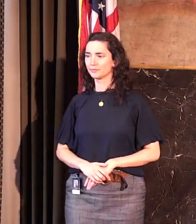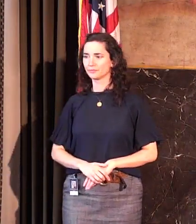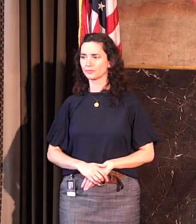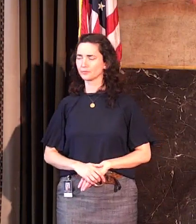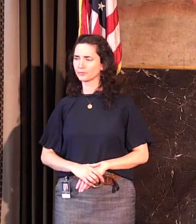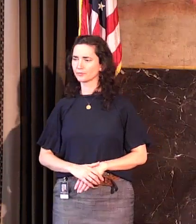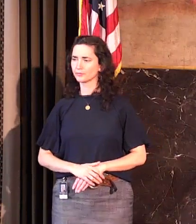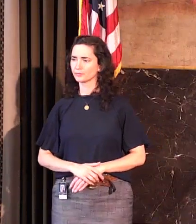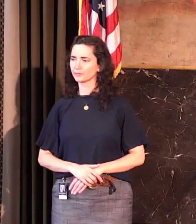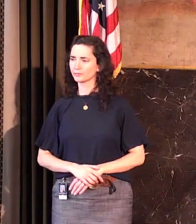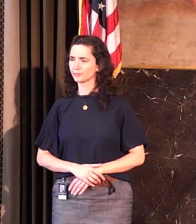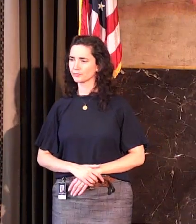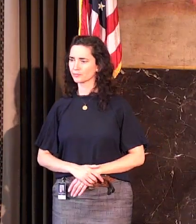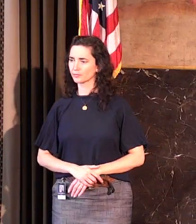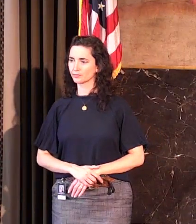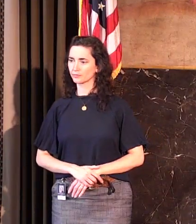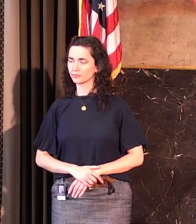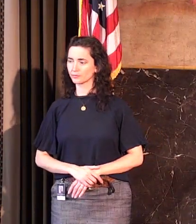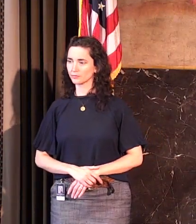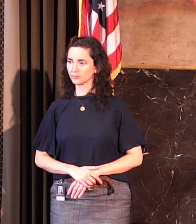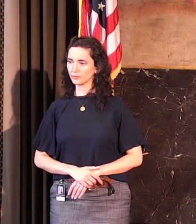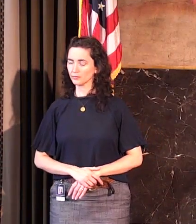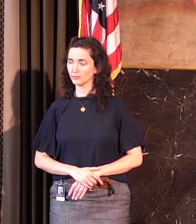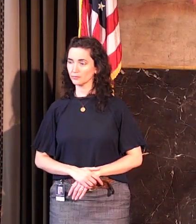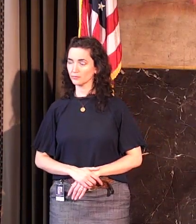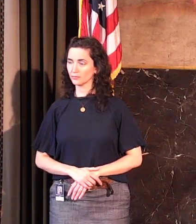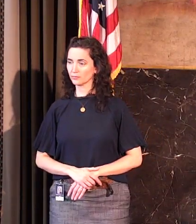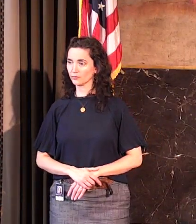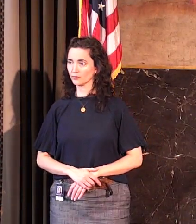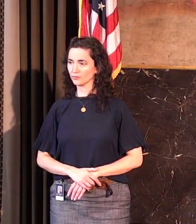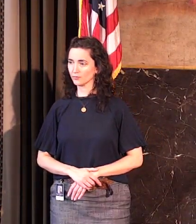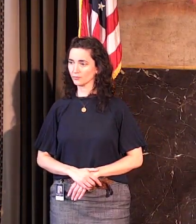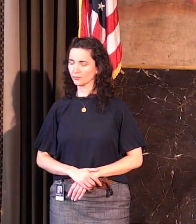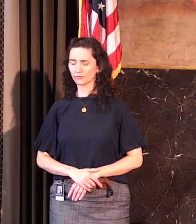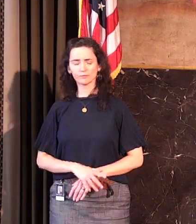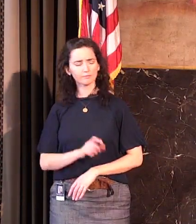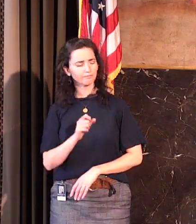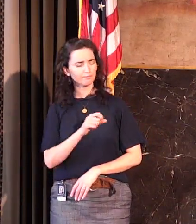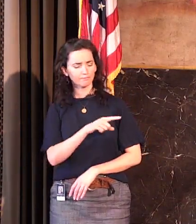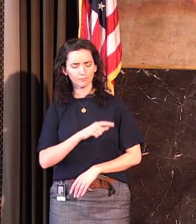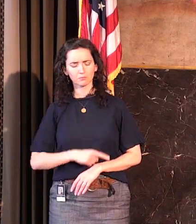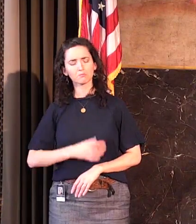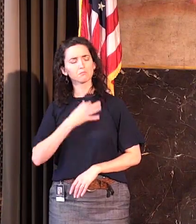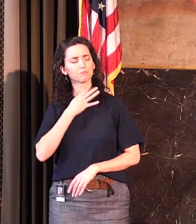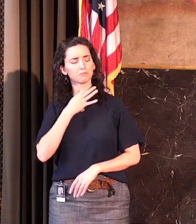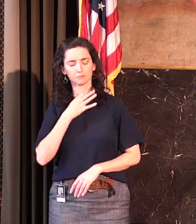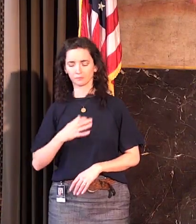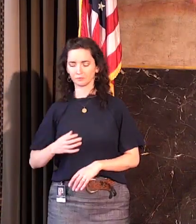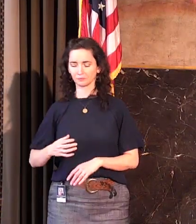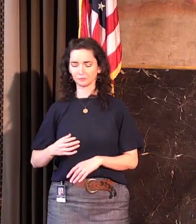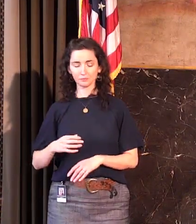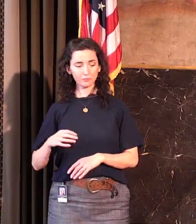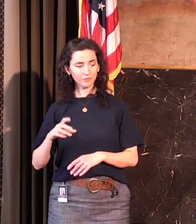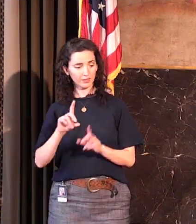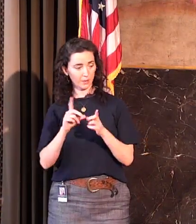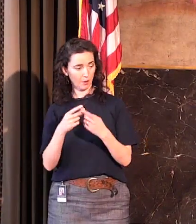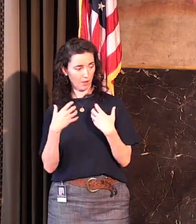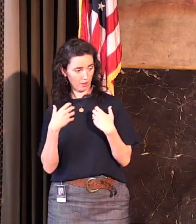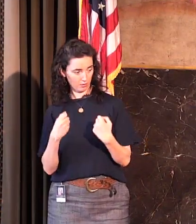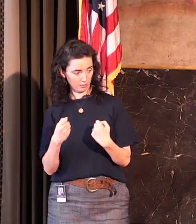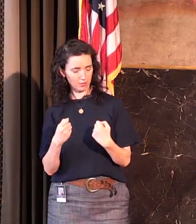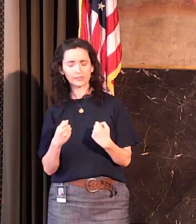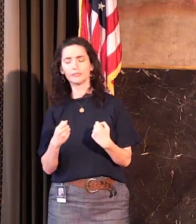If the Department of Health has any modeling to show when you think the peak might occur, or if you're hearing from hospitals